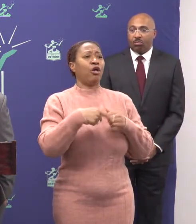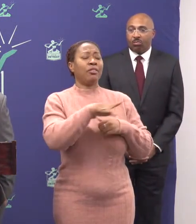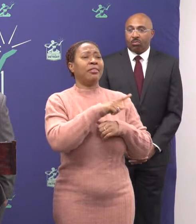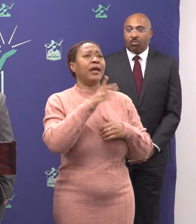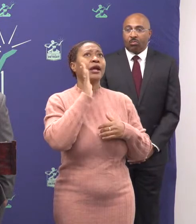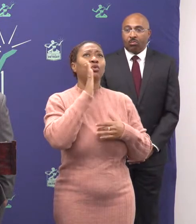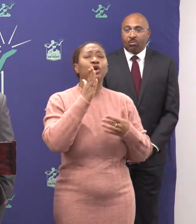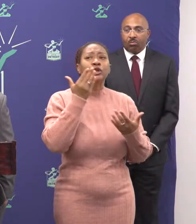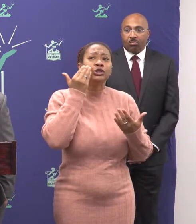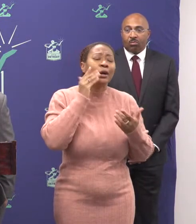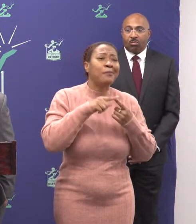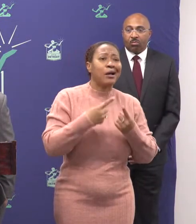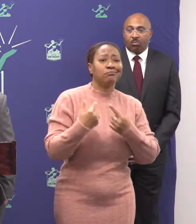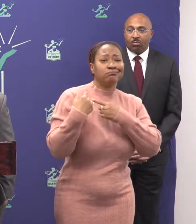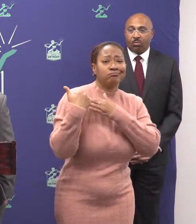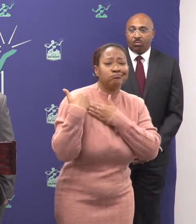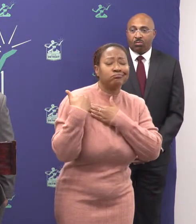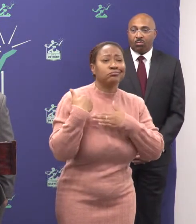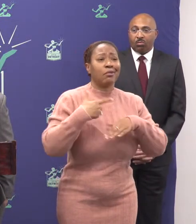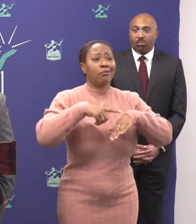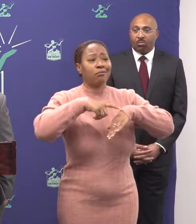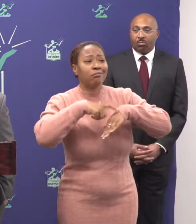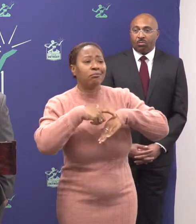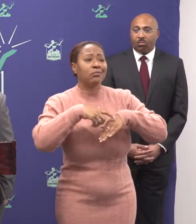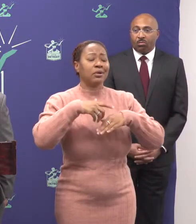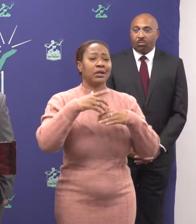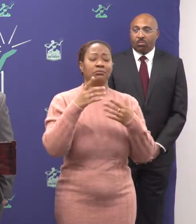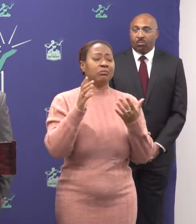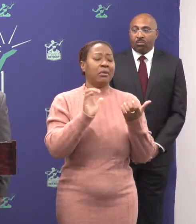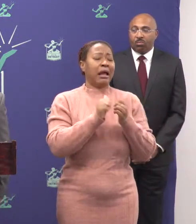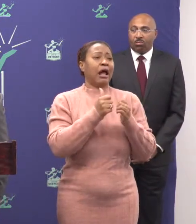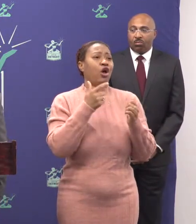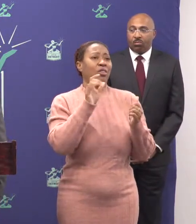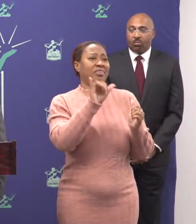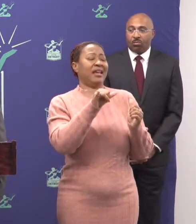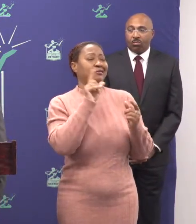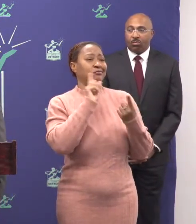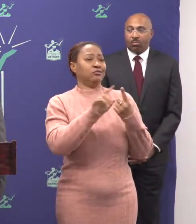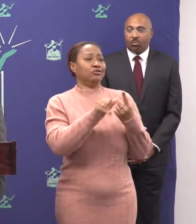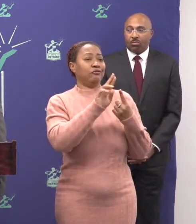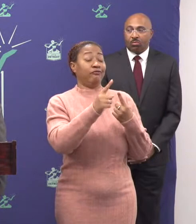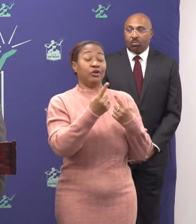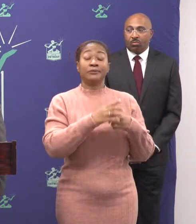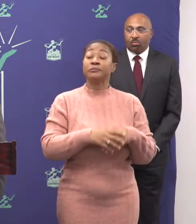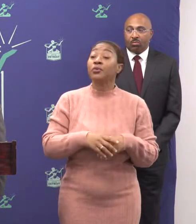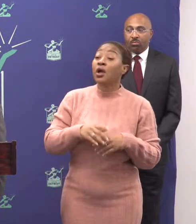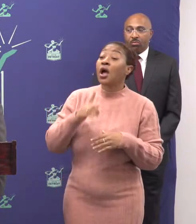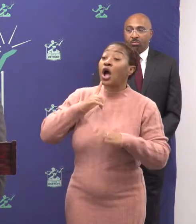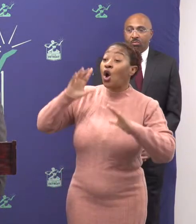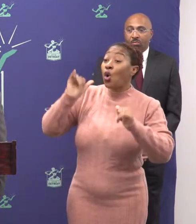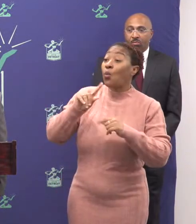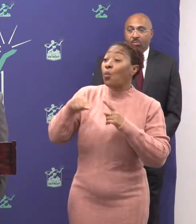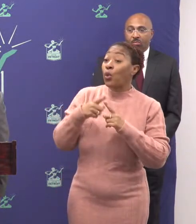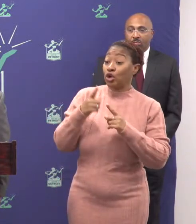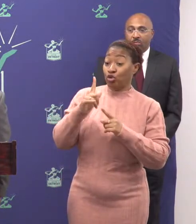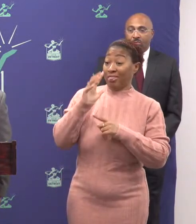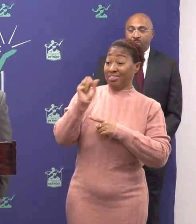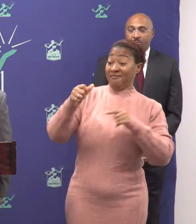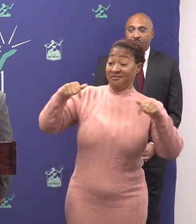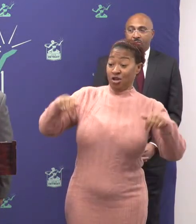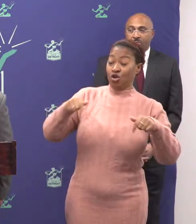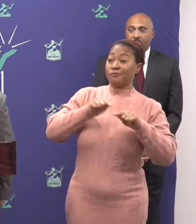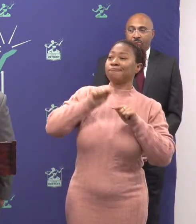reliability, accountability, how are you going to bend that gap between now and the first? So I hope you will go into the next room when you're done here and talk